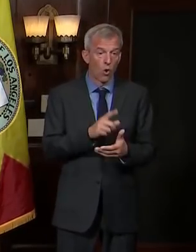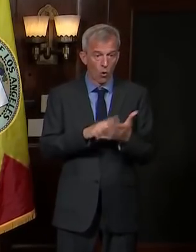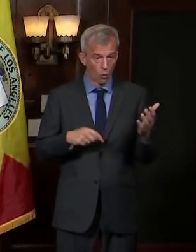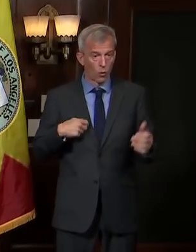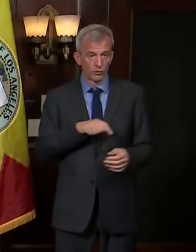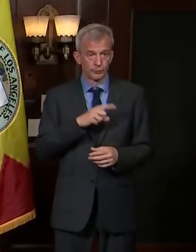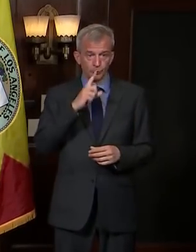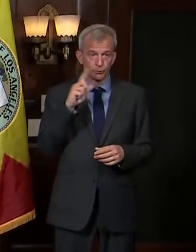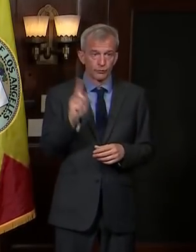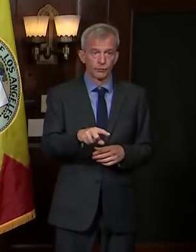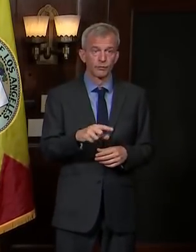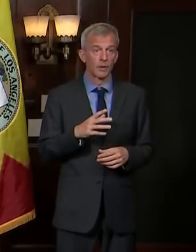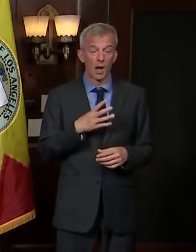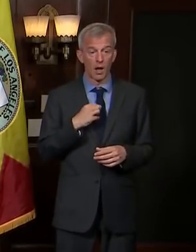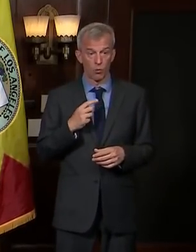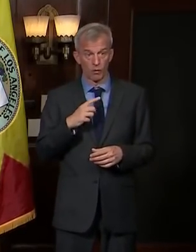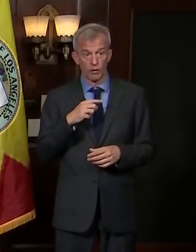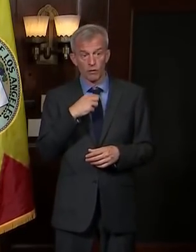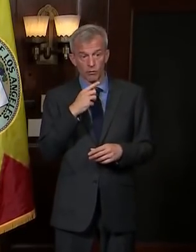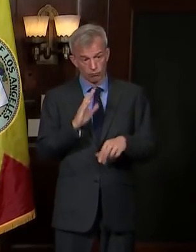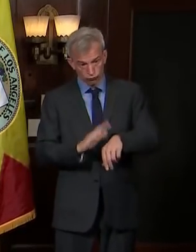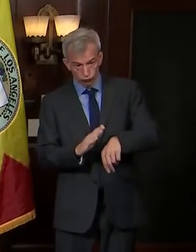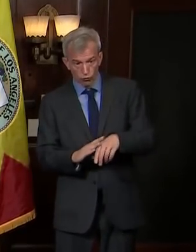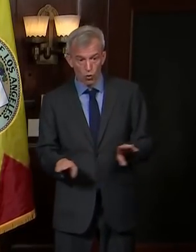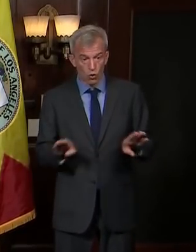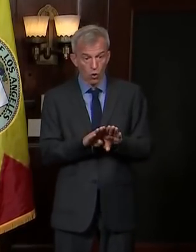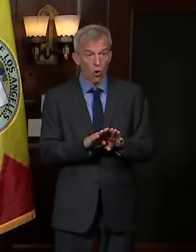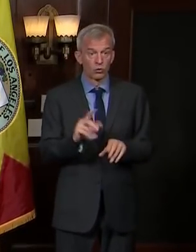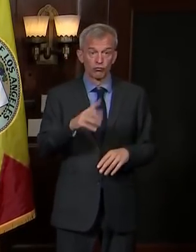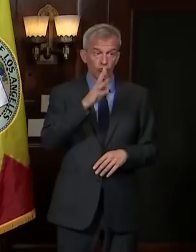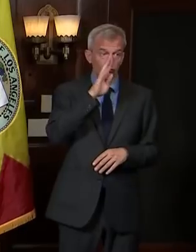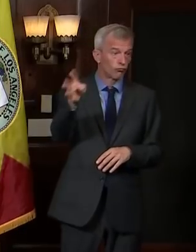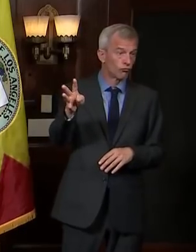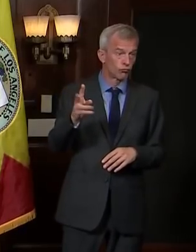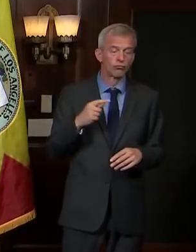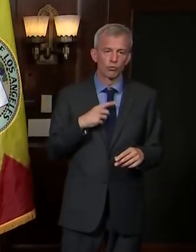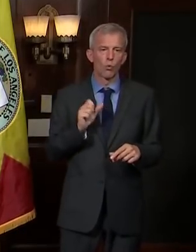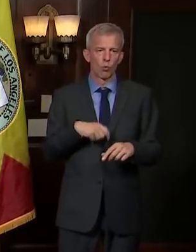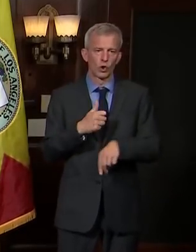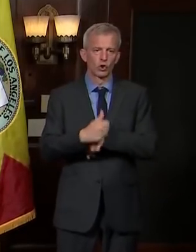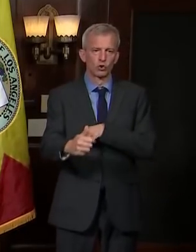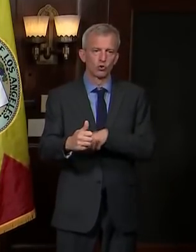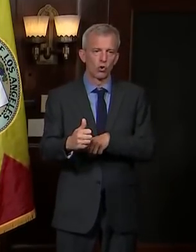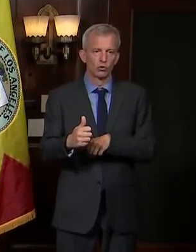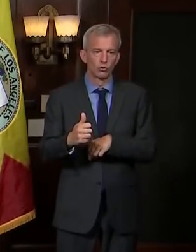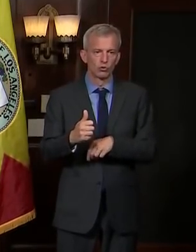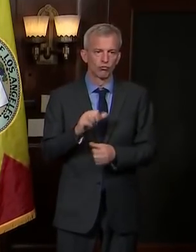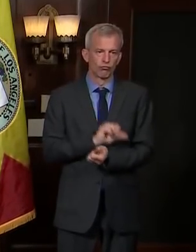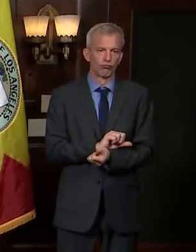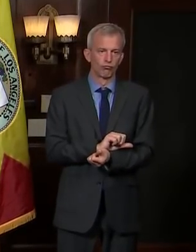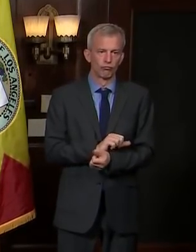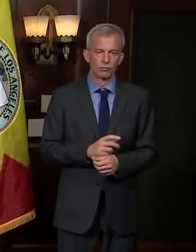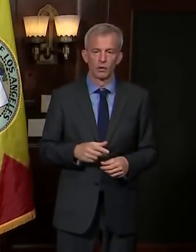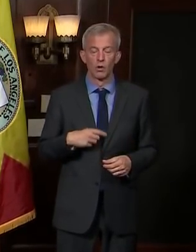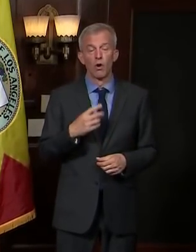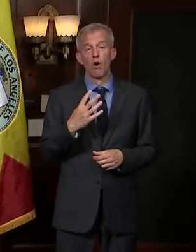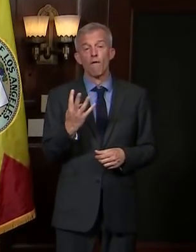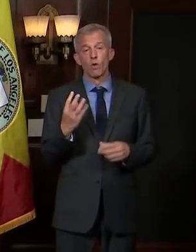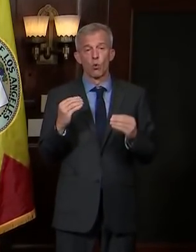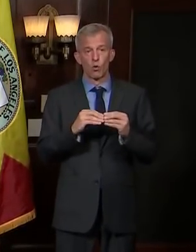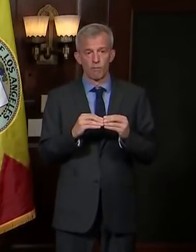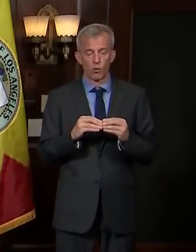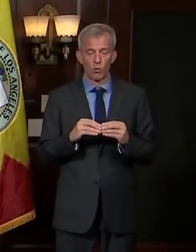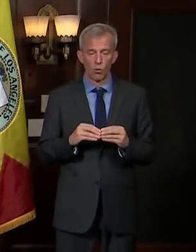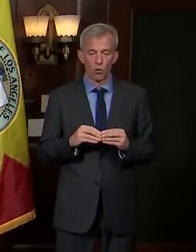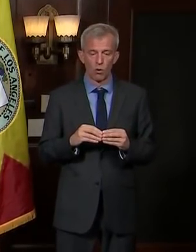heed warnings to close will result in a misdemeanor charge. 4 more were referred today by the Los Angeles Police Department on top of